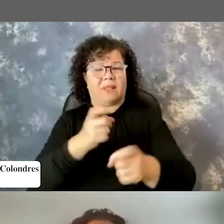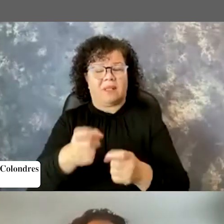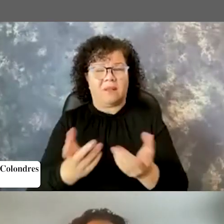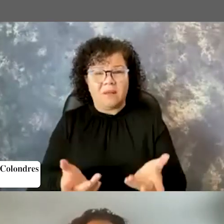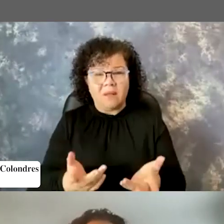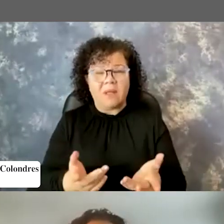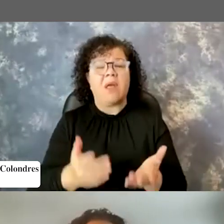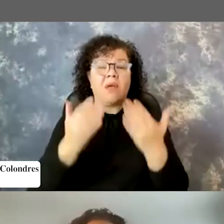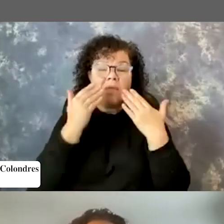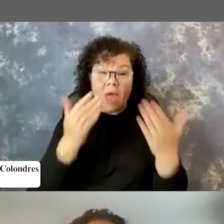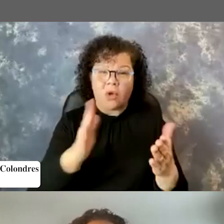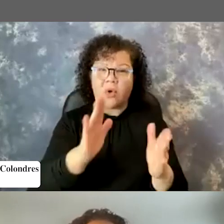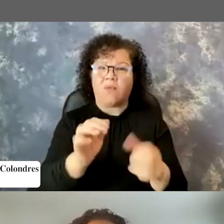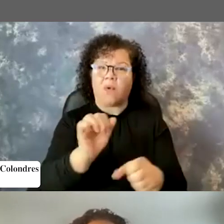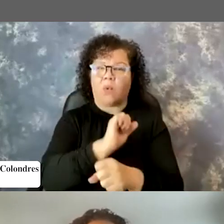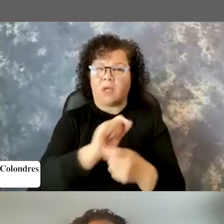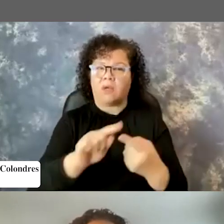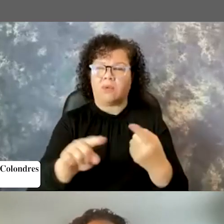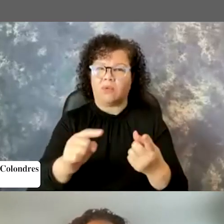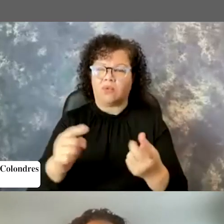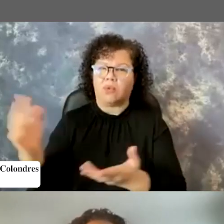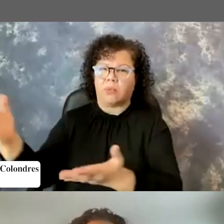to amplify those funds and to change that